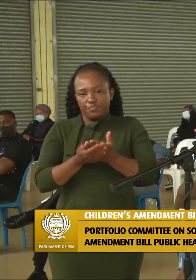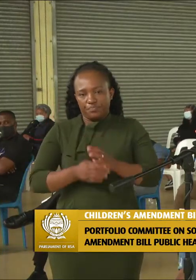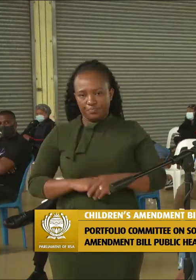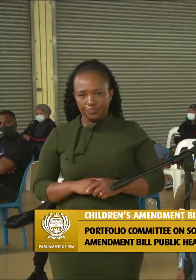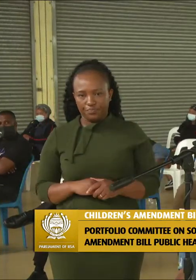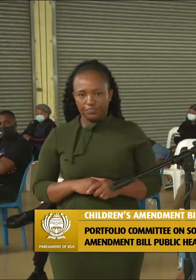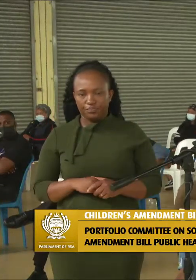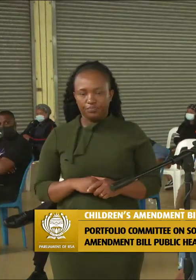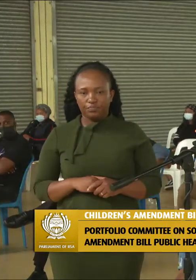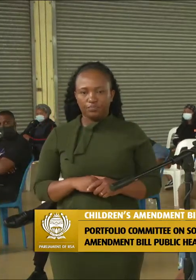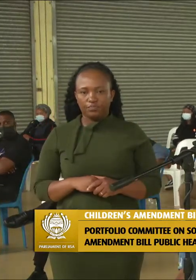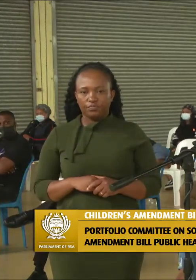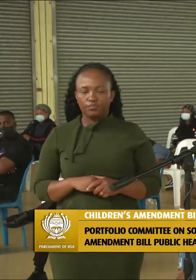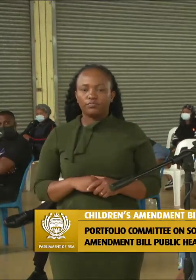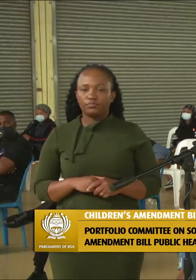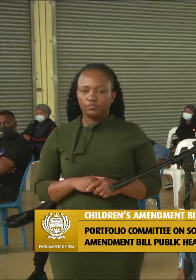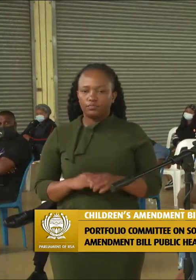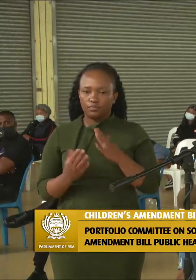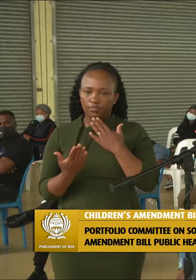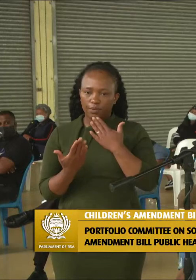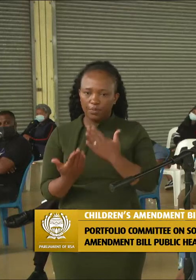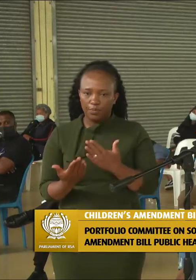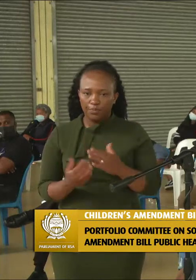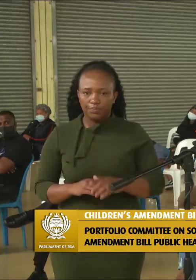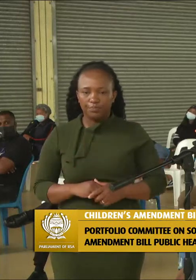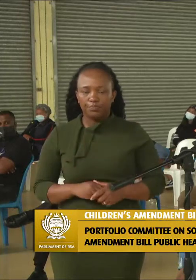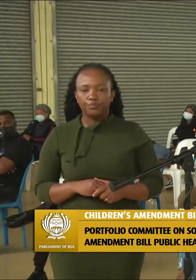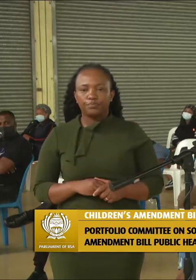spoken. Ngiyabonga. Thank you.